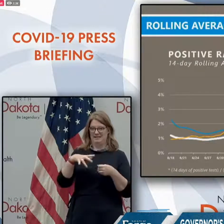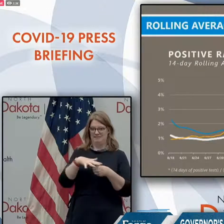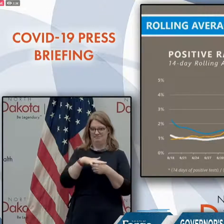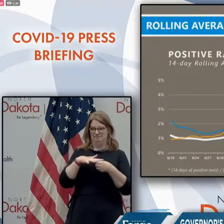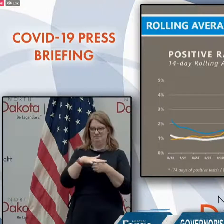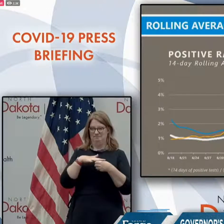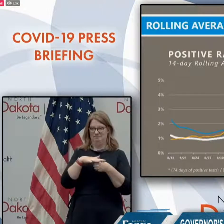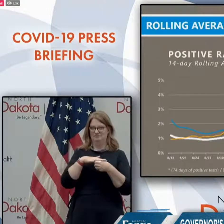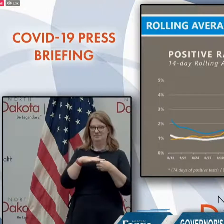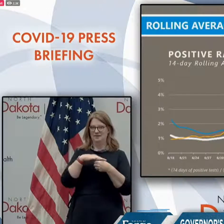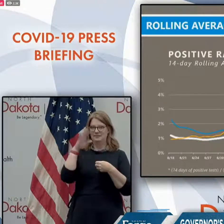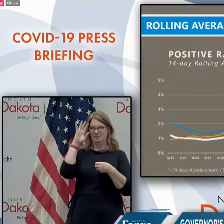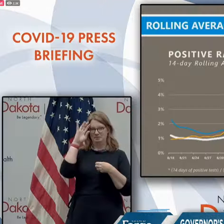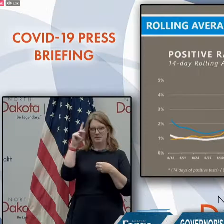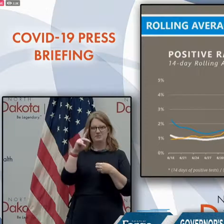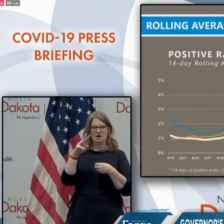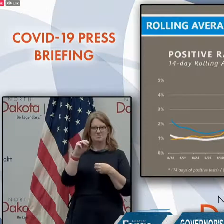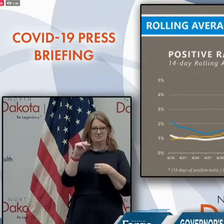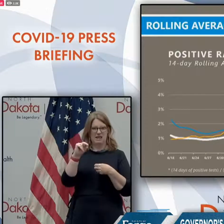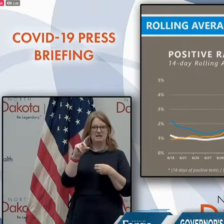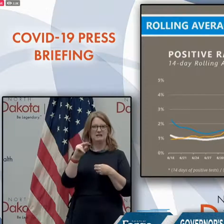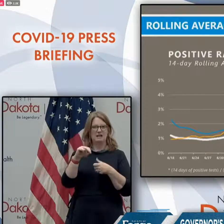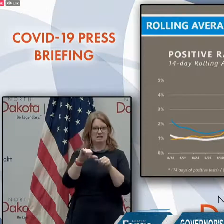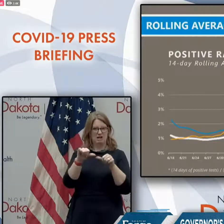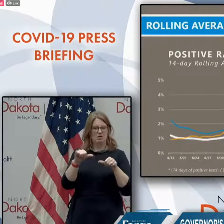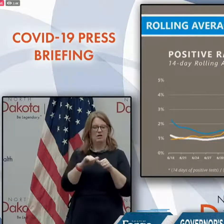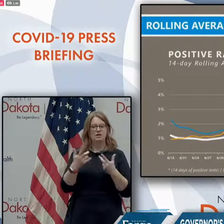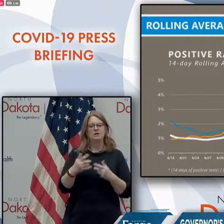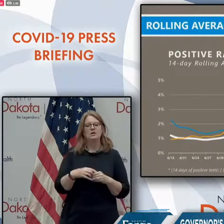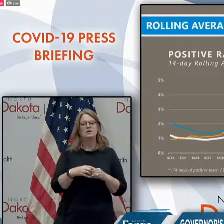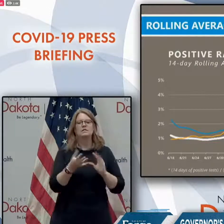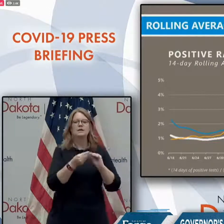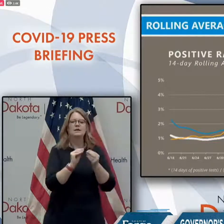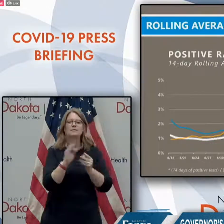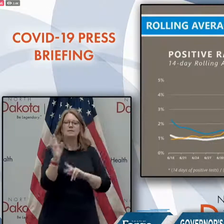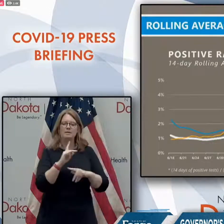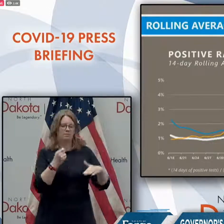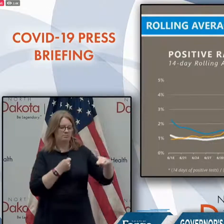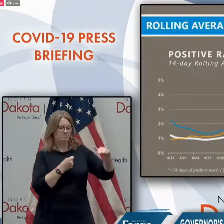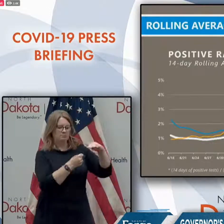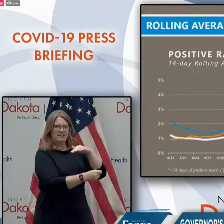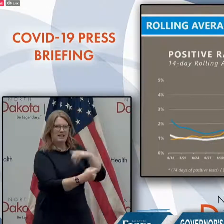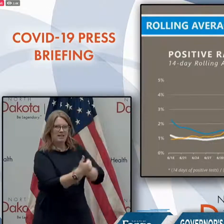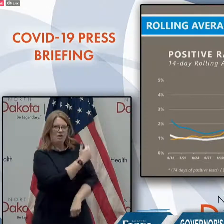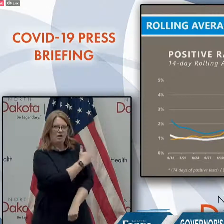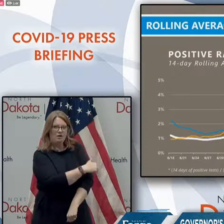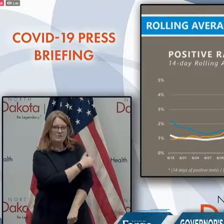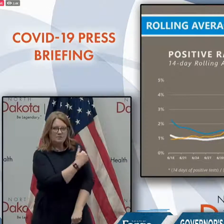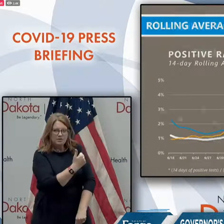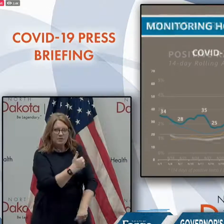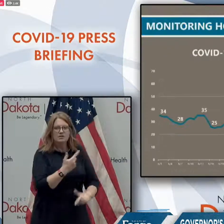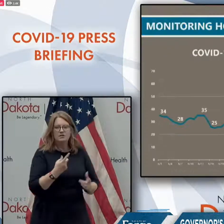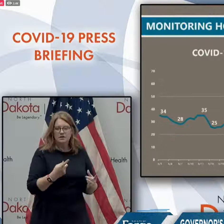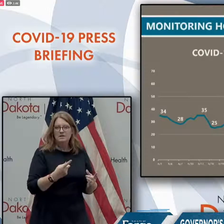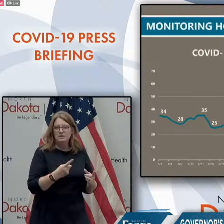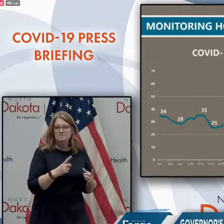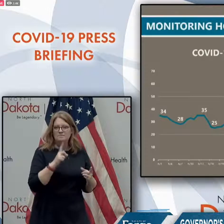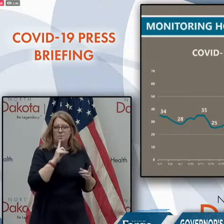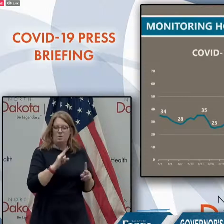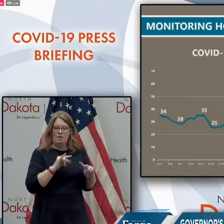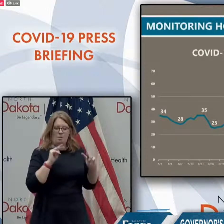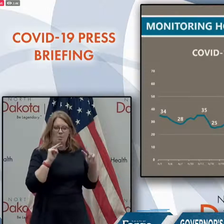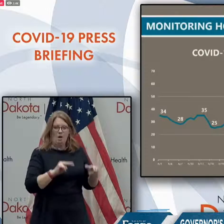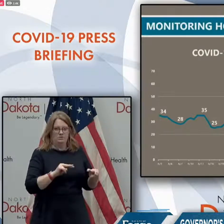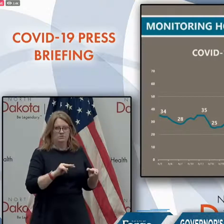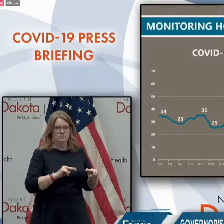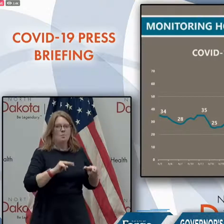Burley-Morton. In terms of hospitalization, we stand in very good shape on hospitalization. This is one of the things we keep a very close eye